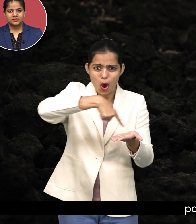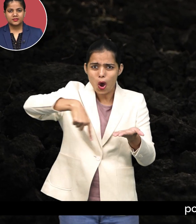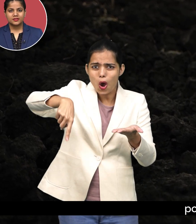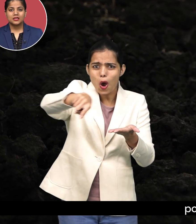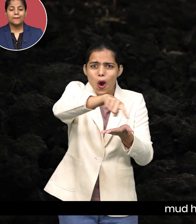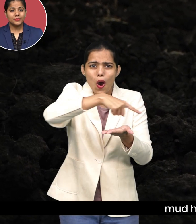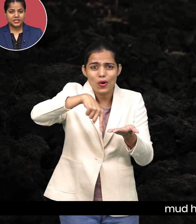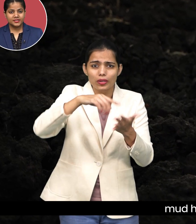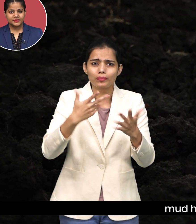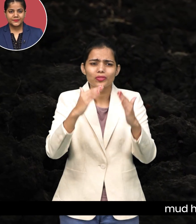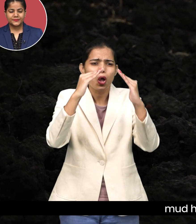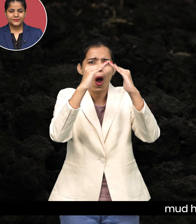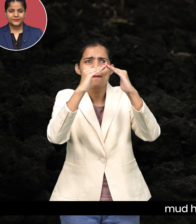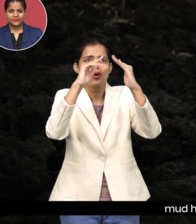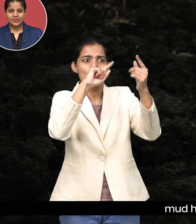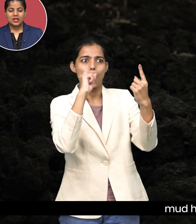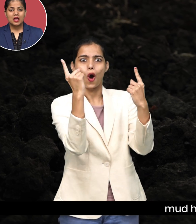pots, mud,